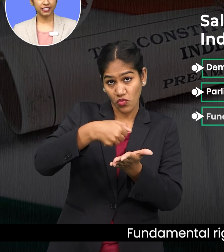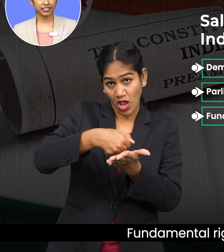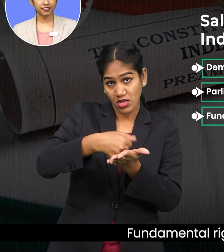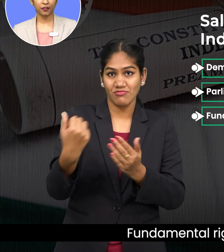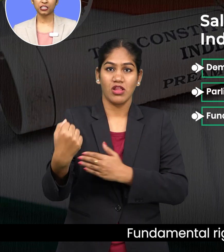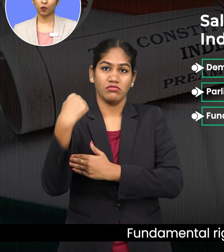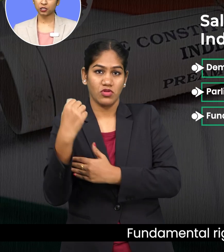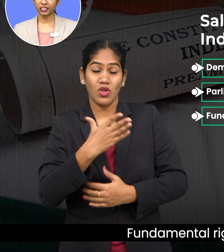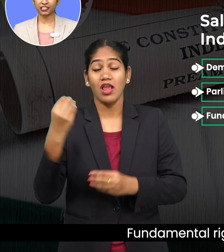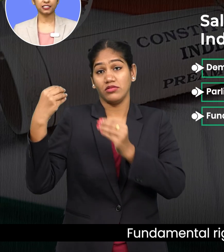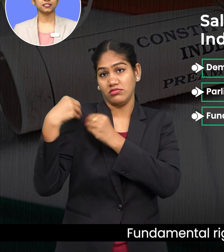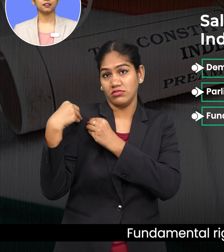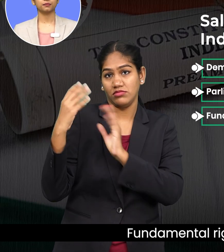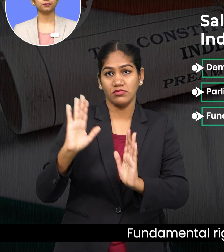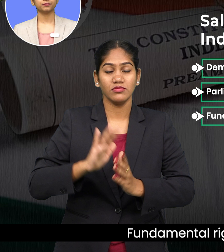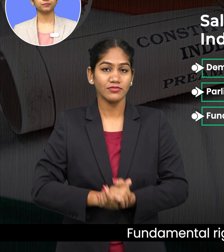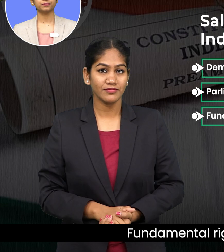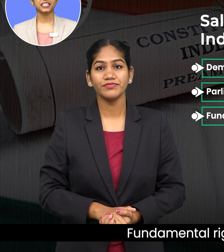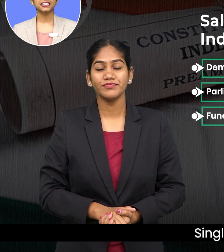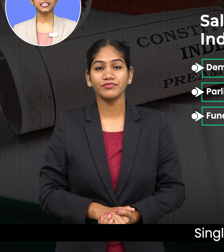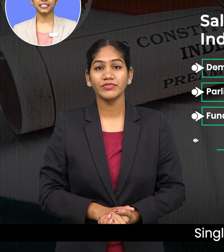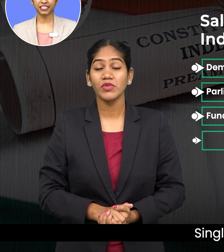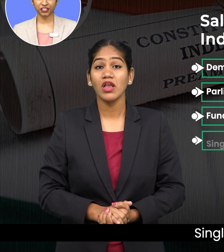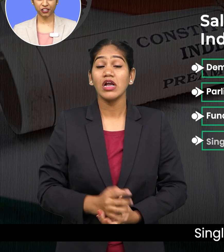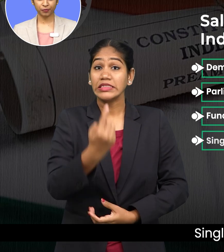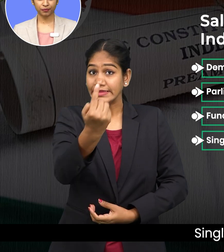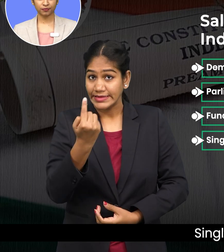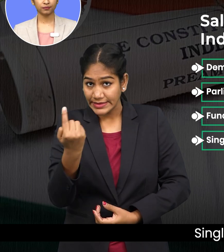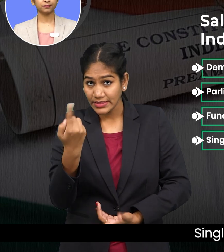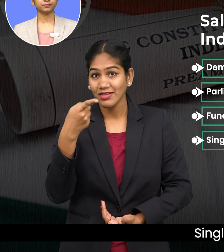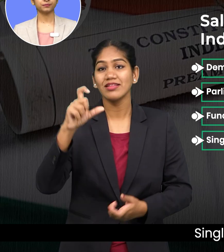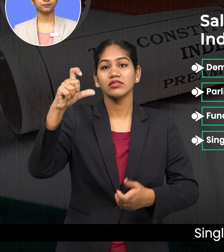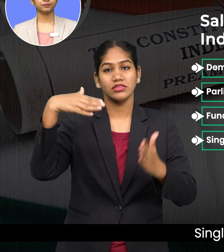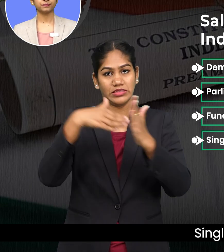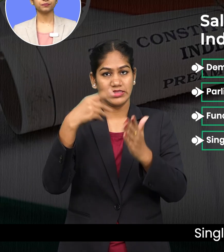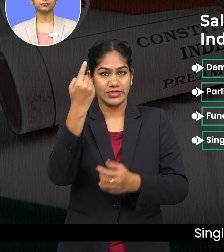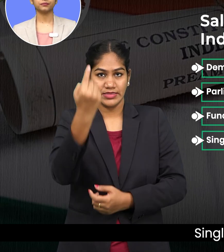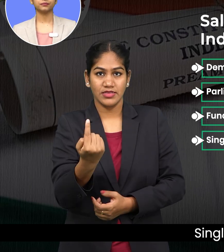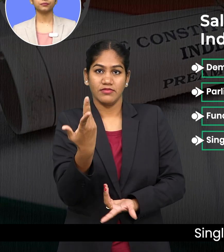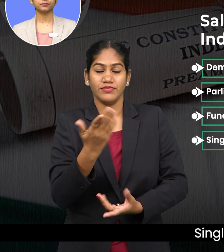fundamental rights and responsibilities, single citizenship,